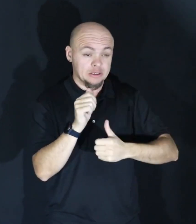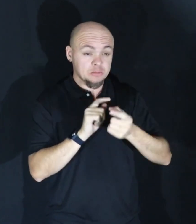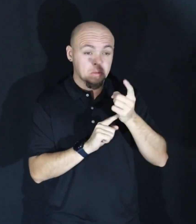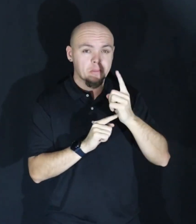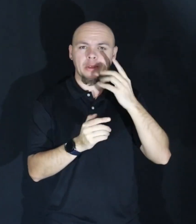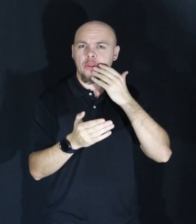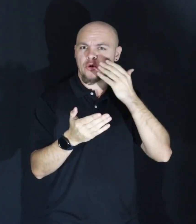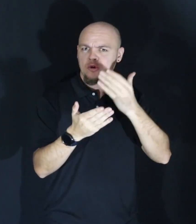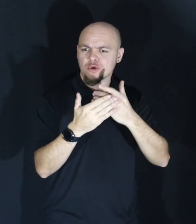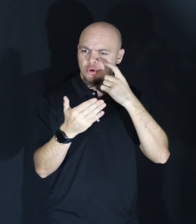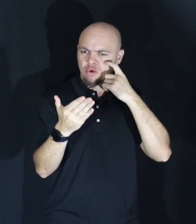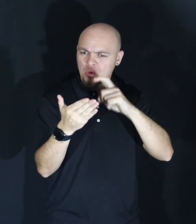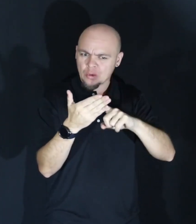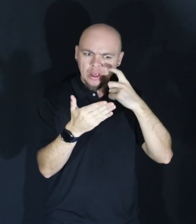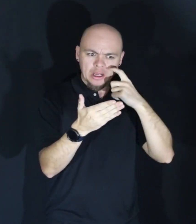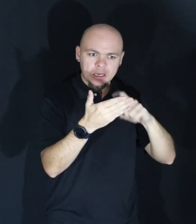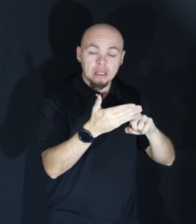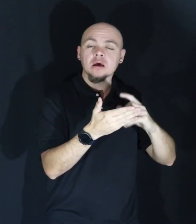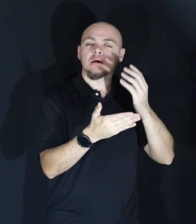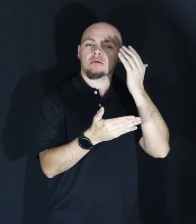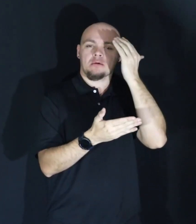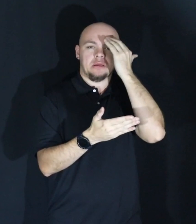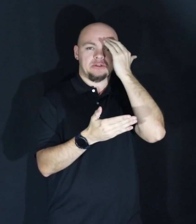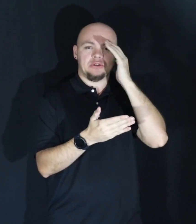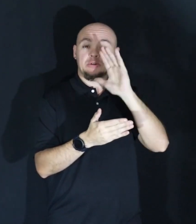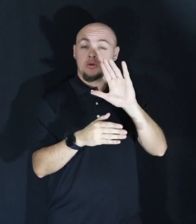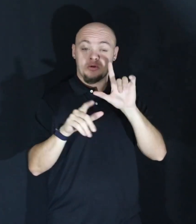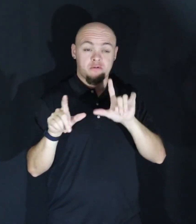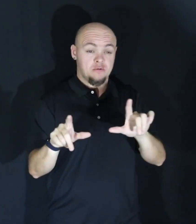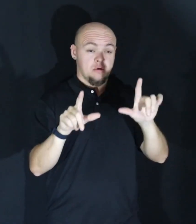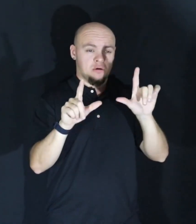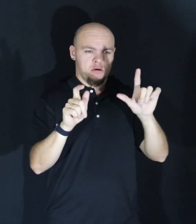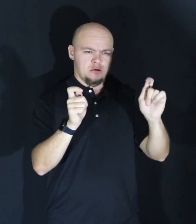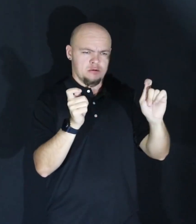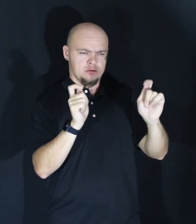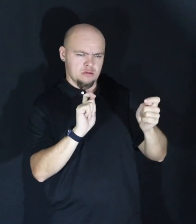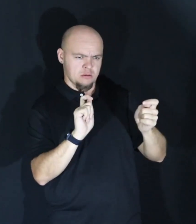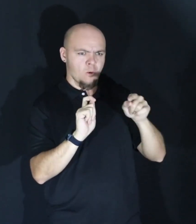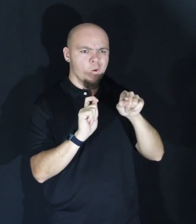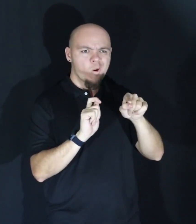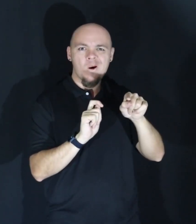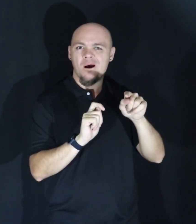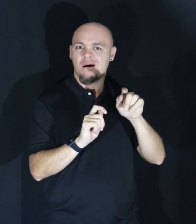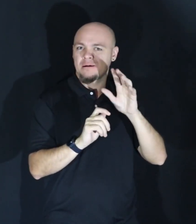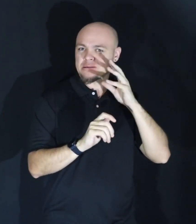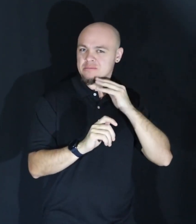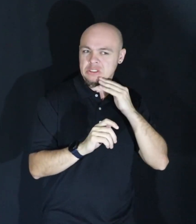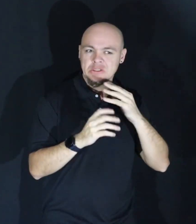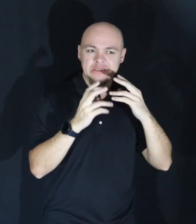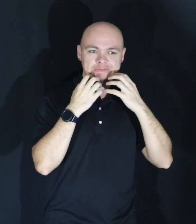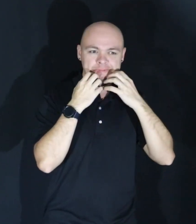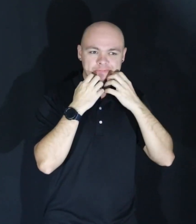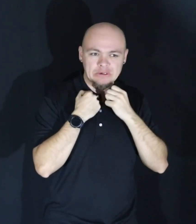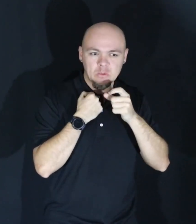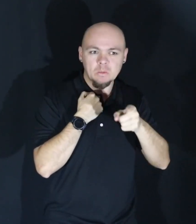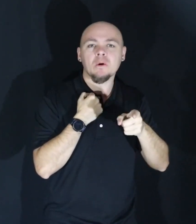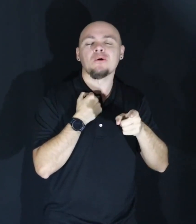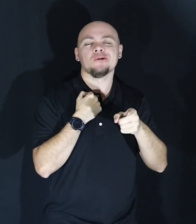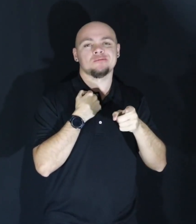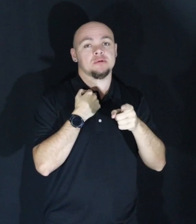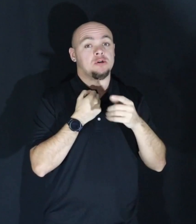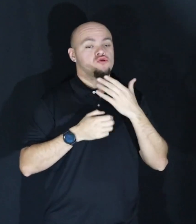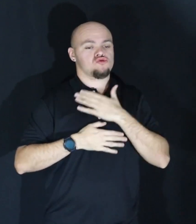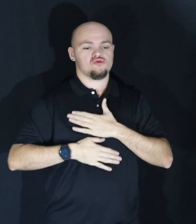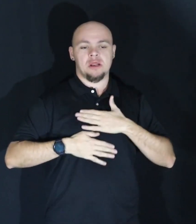moment. It's about consciously reframing your perspective and choosing to see the value in your experience.